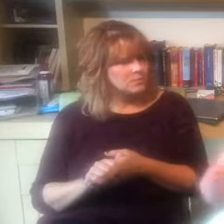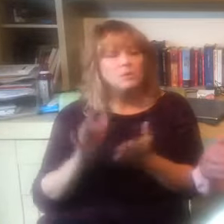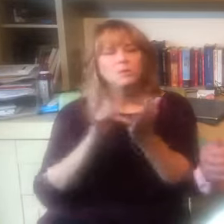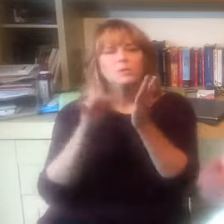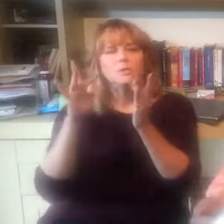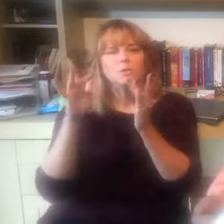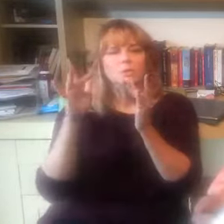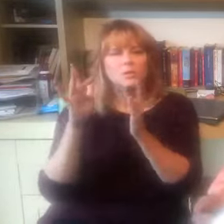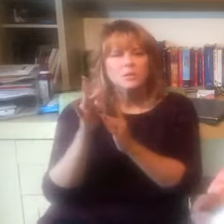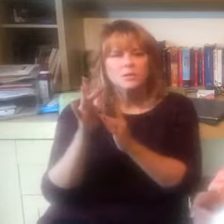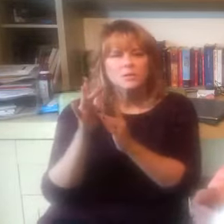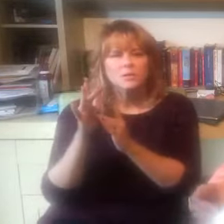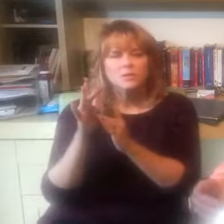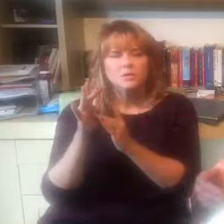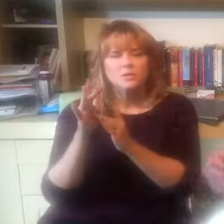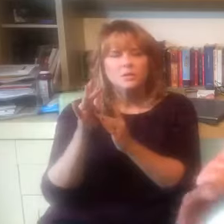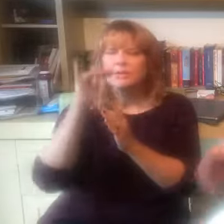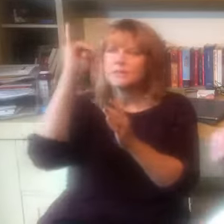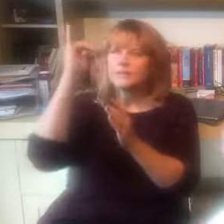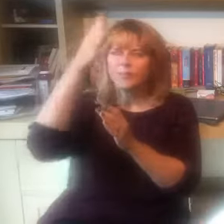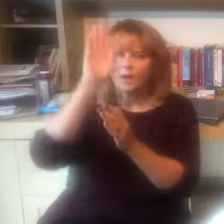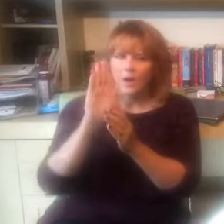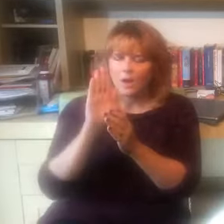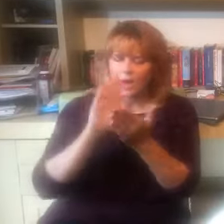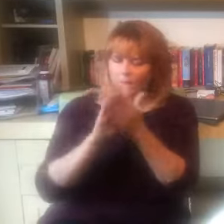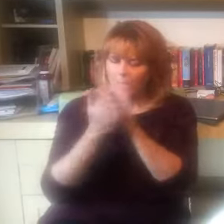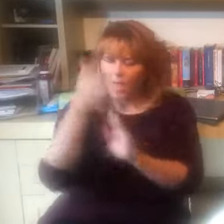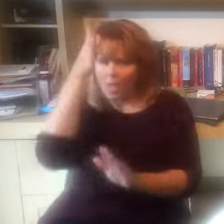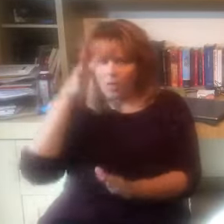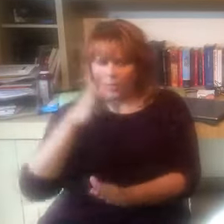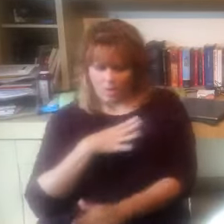Jesus was God and became man.